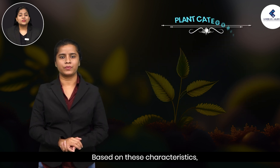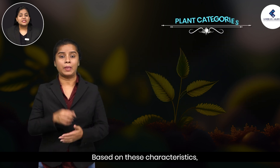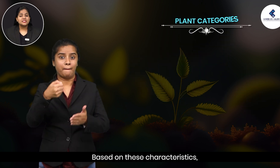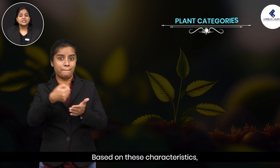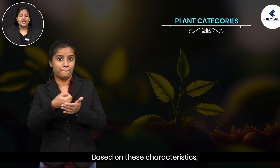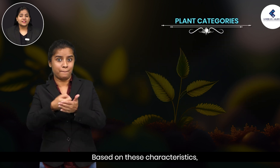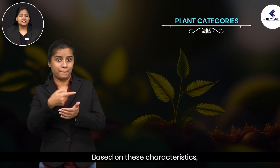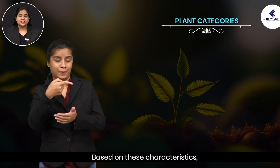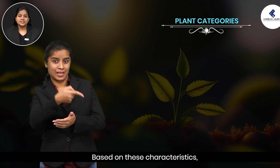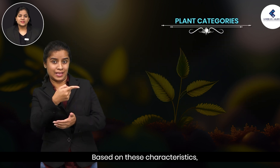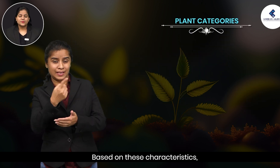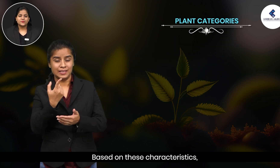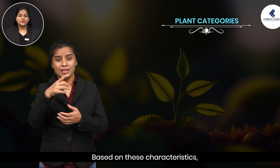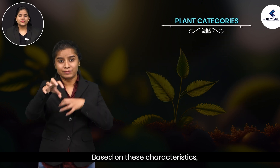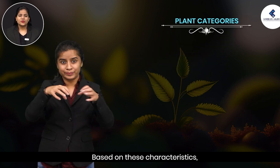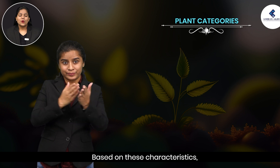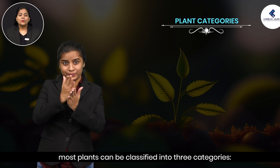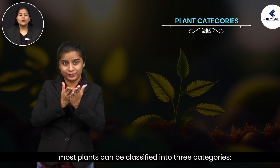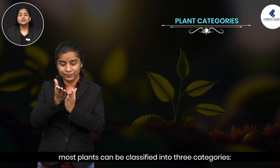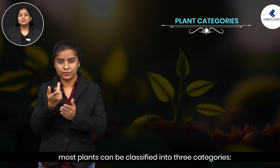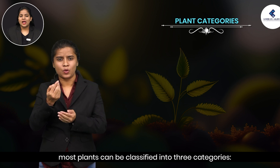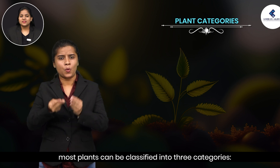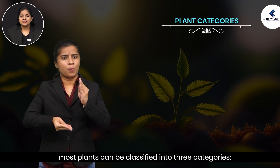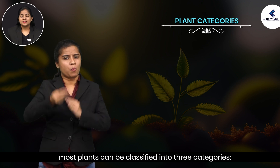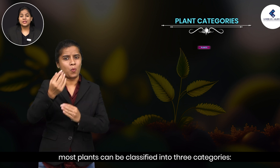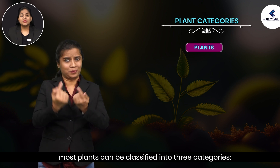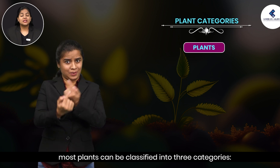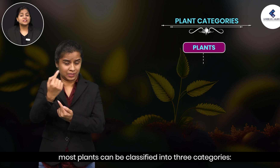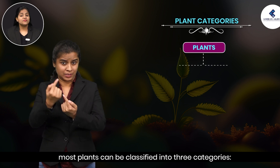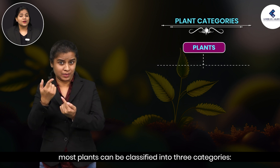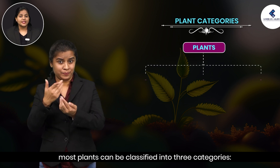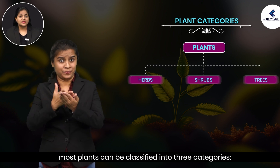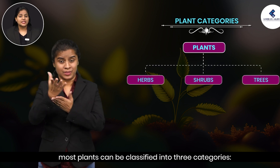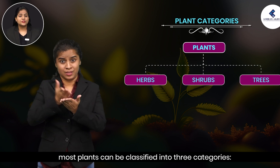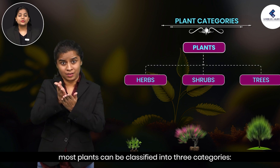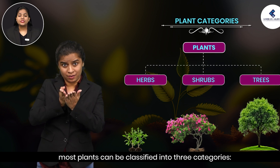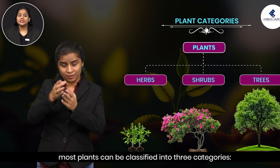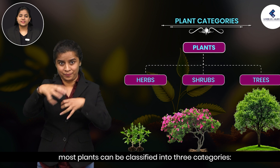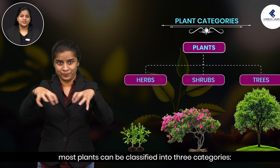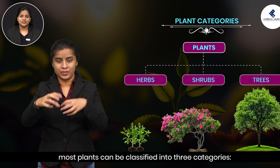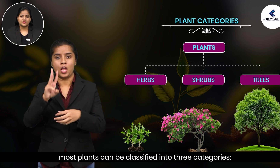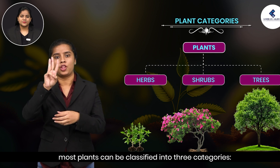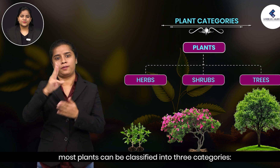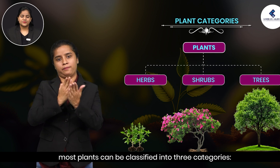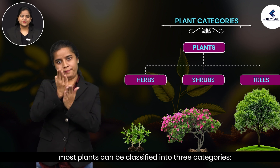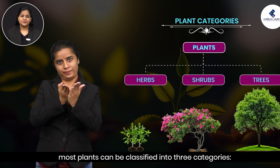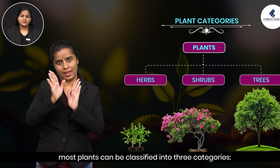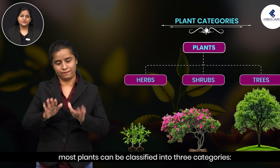Based on these characteristics, most plants can be classified into 3